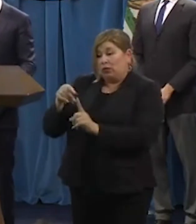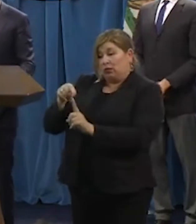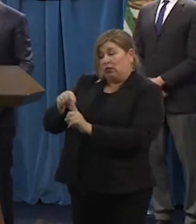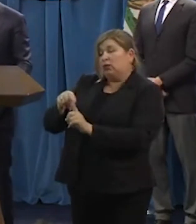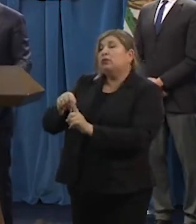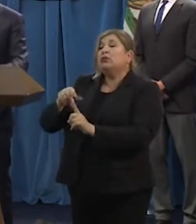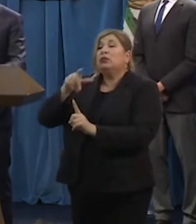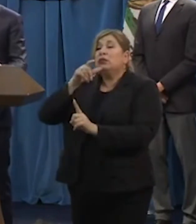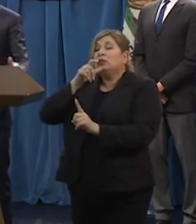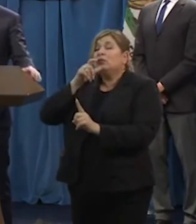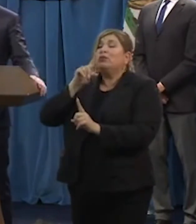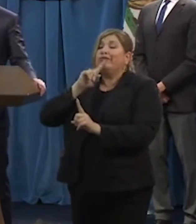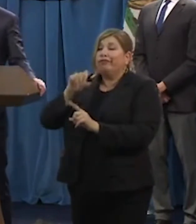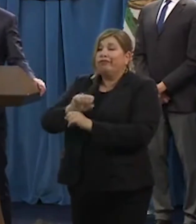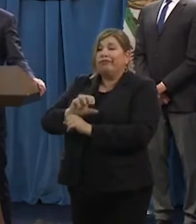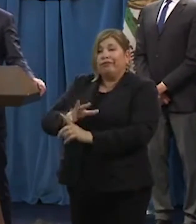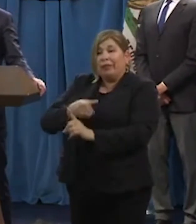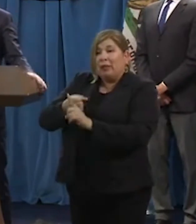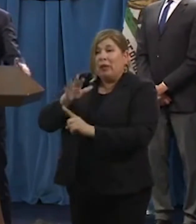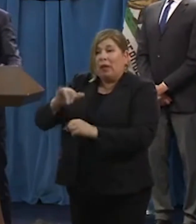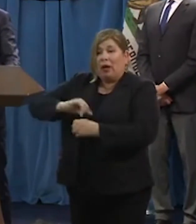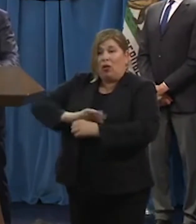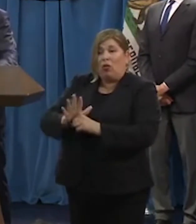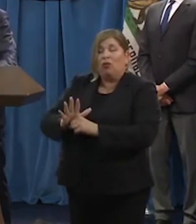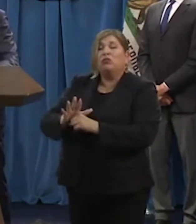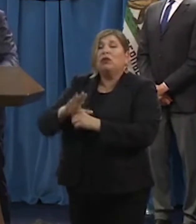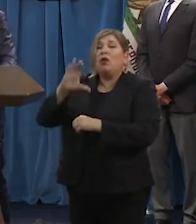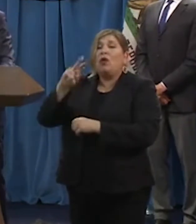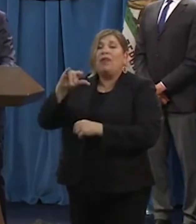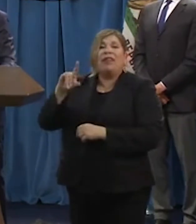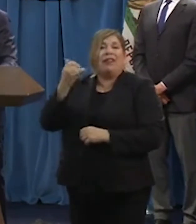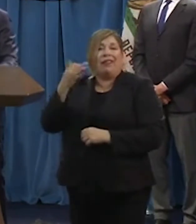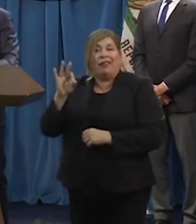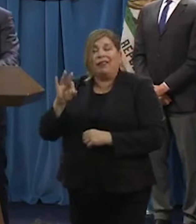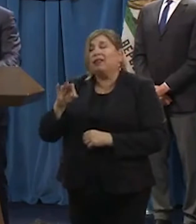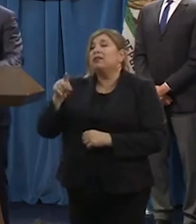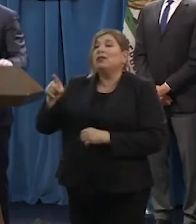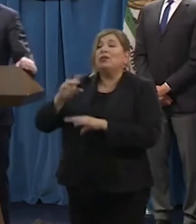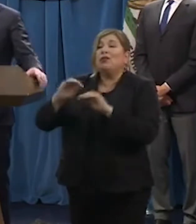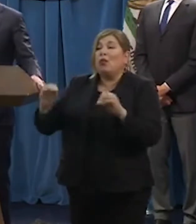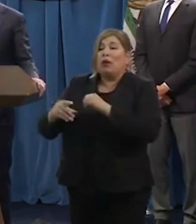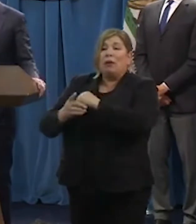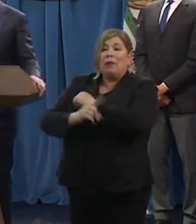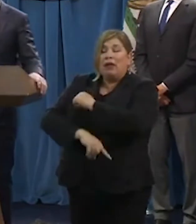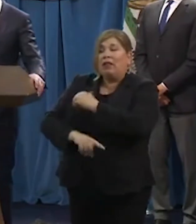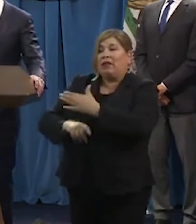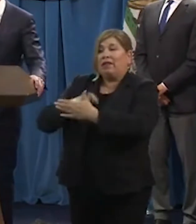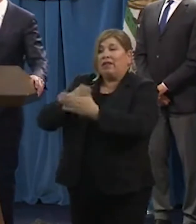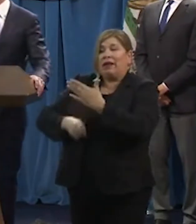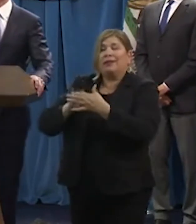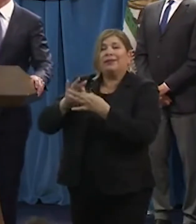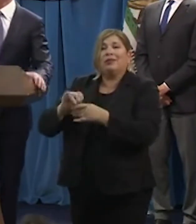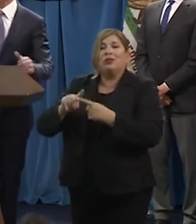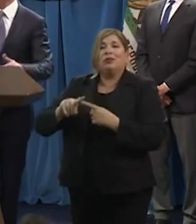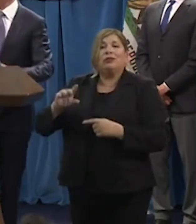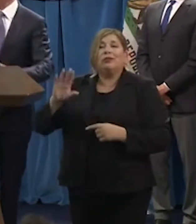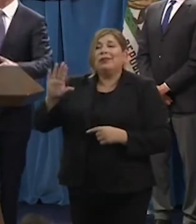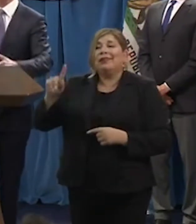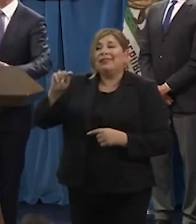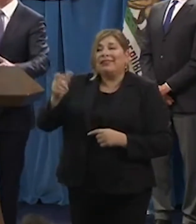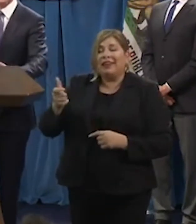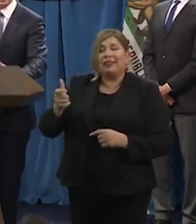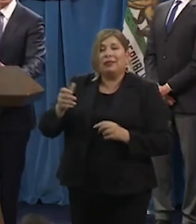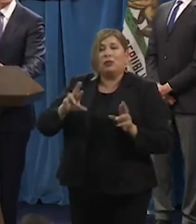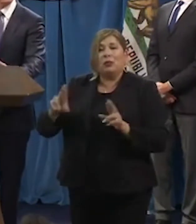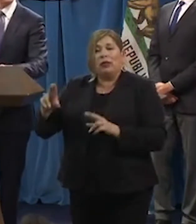by COVID-19, the coronavirus, not to face penalty and fines associated with their tax preparation